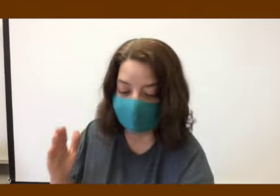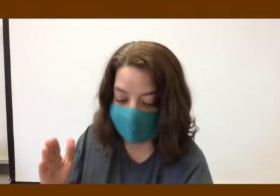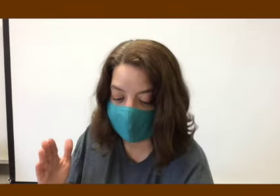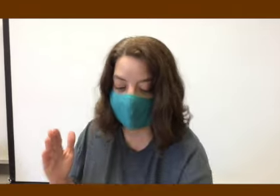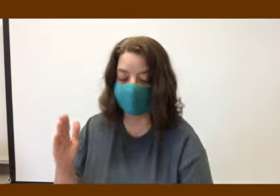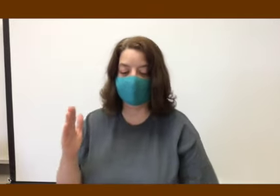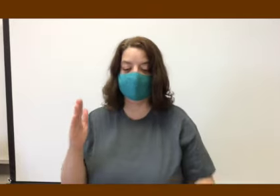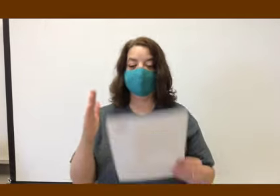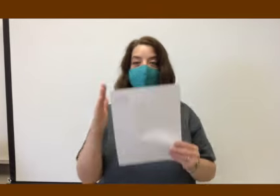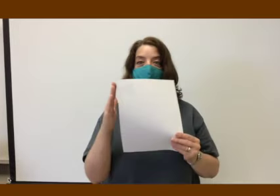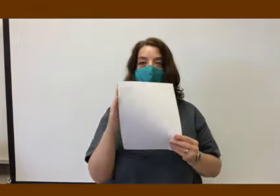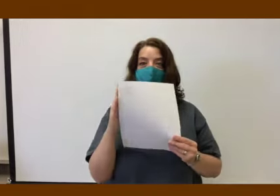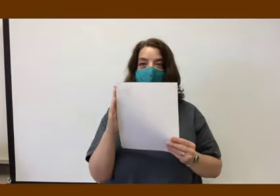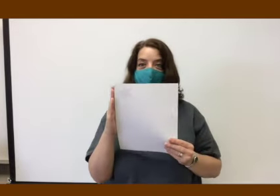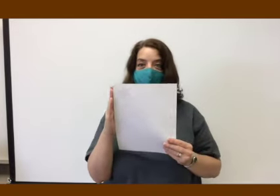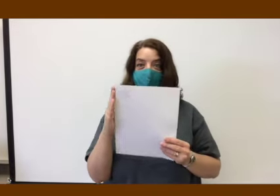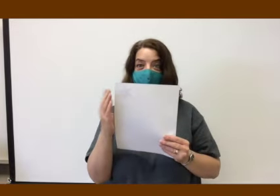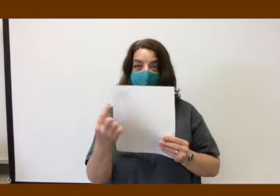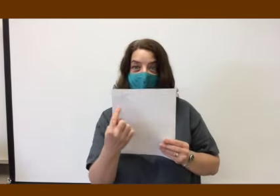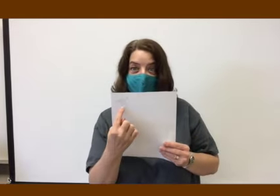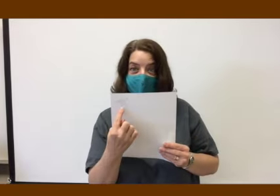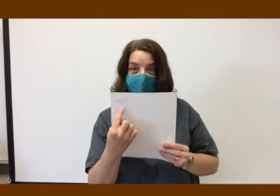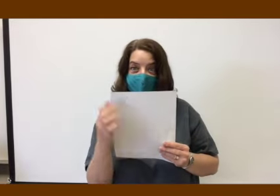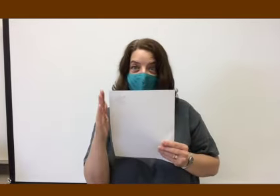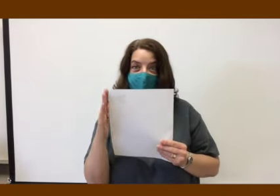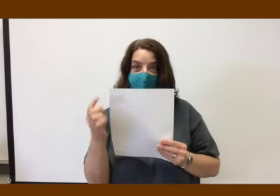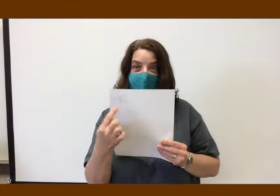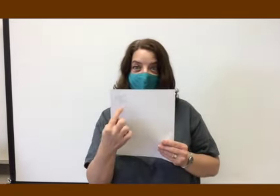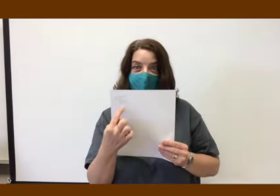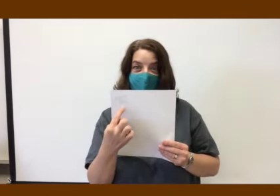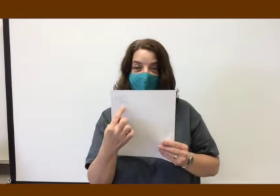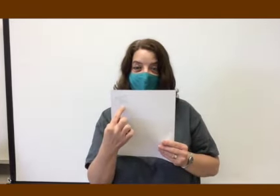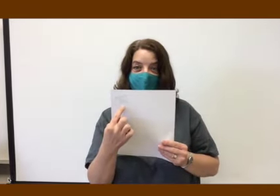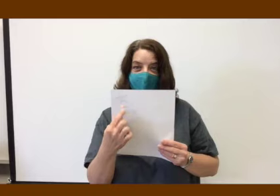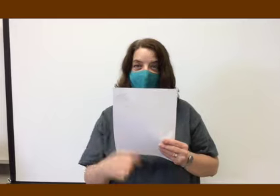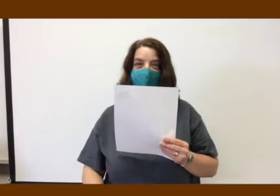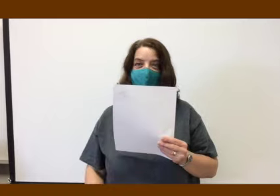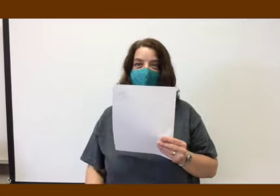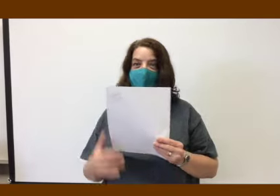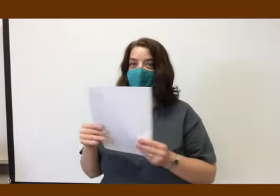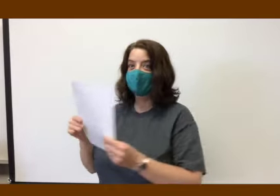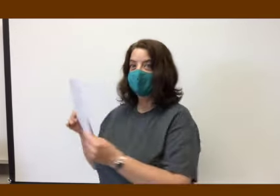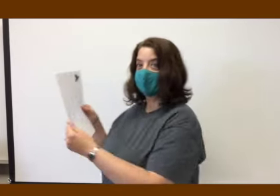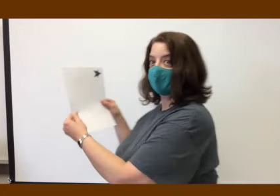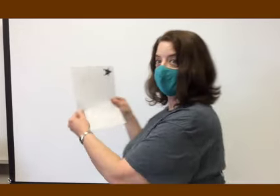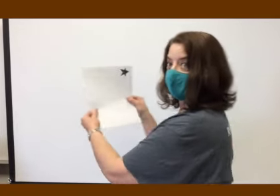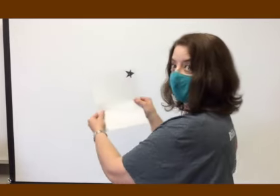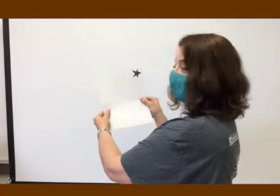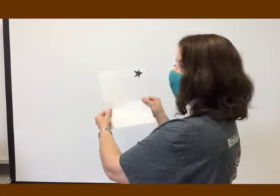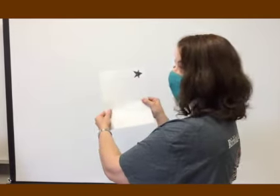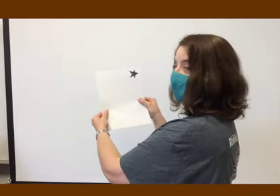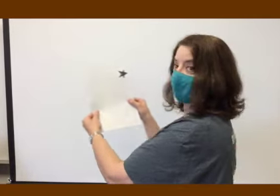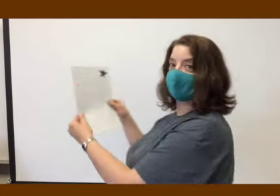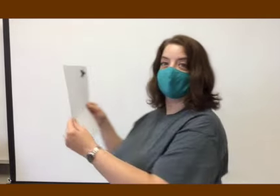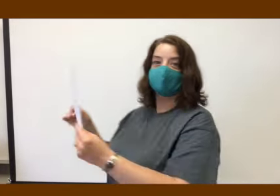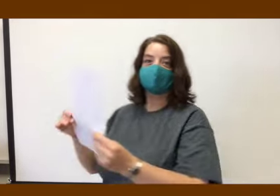on my right. So when I pick up the paper and I look at it, you can see through the paper to see that's where the star is. So when you turn around, you